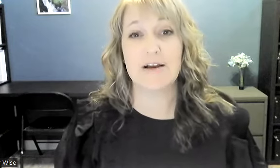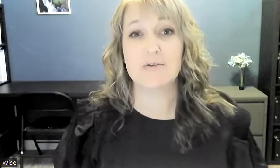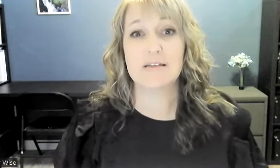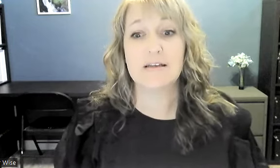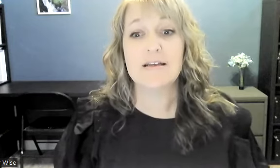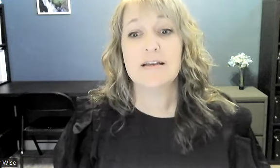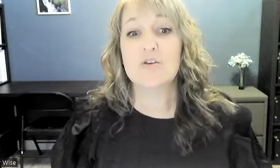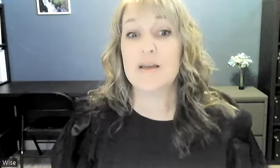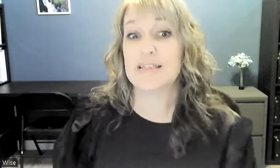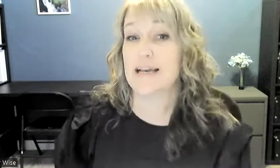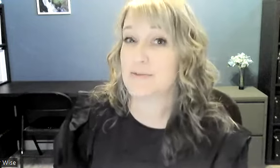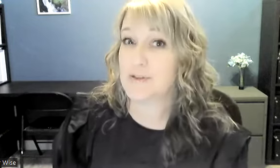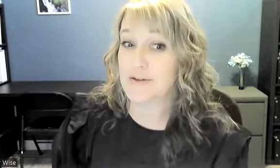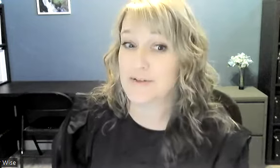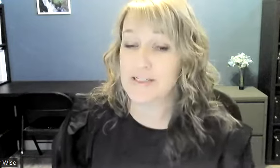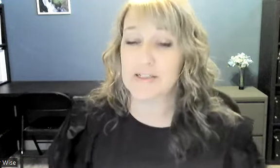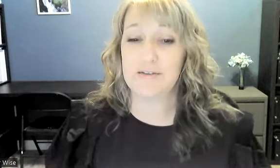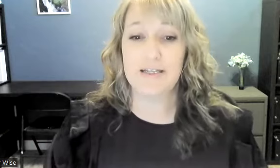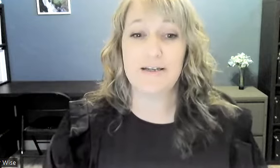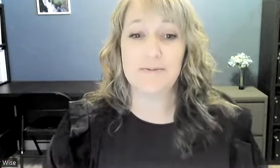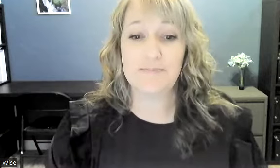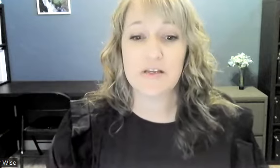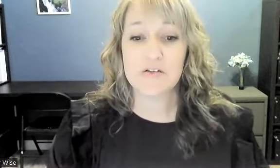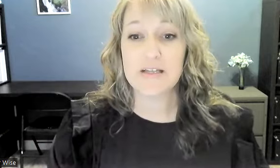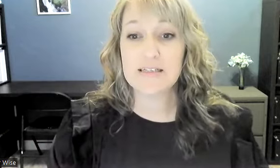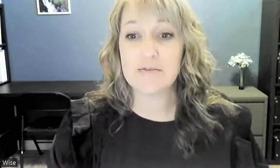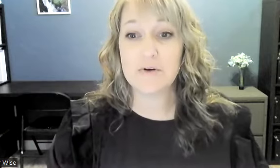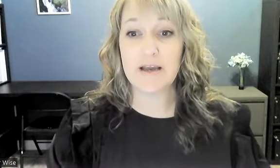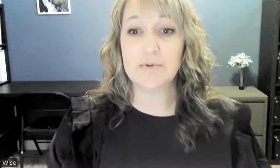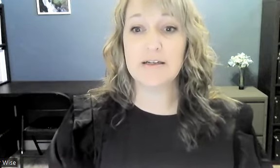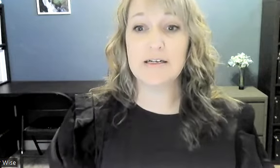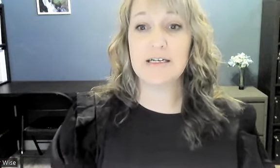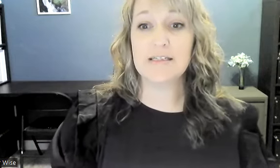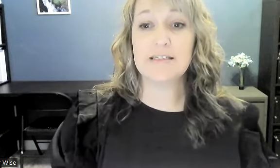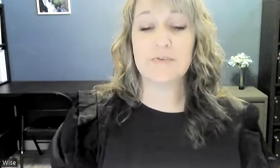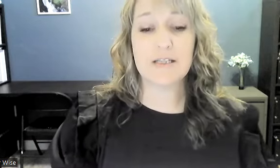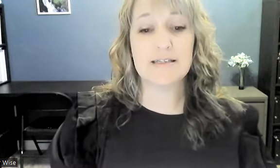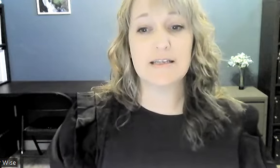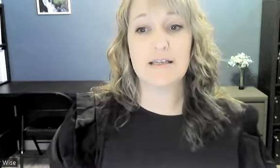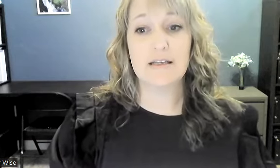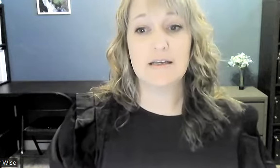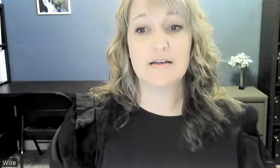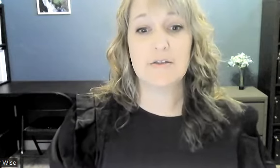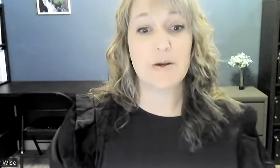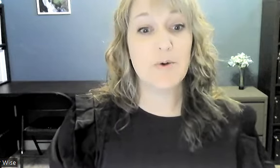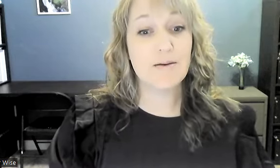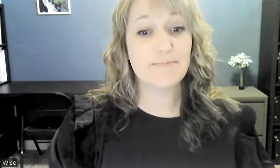towns, you may need to ask for clarification if needed. So that's vocabulary list for lesson 3.1.